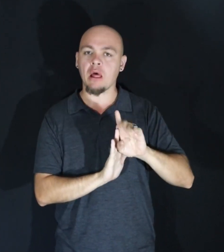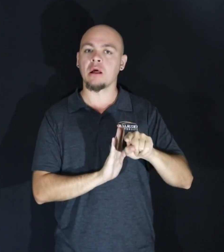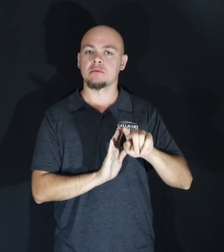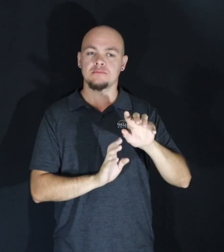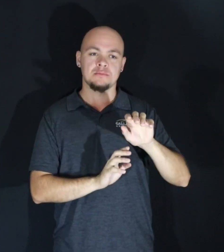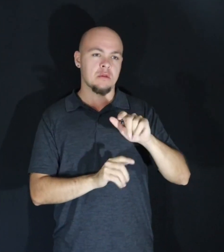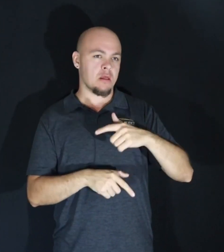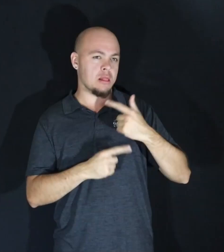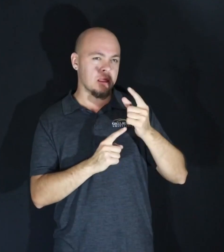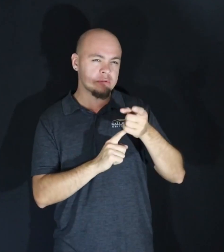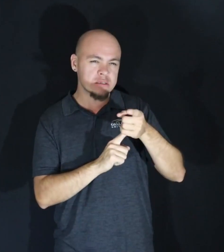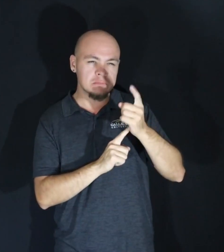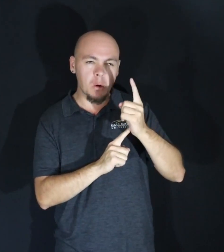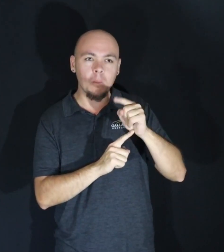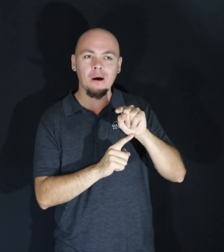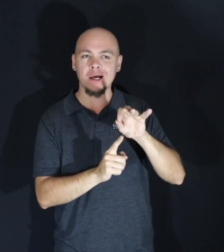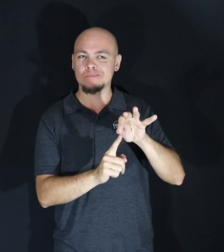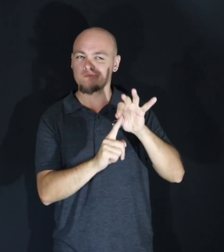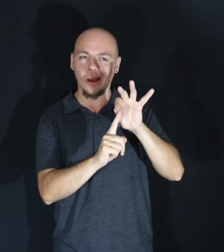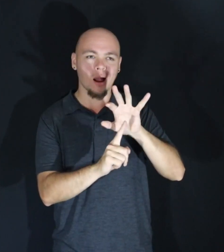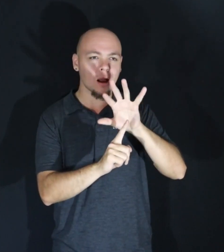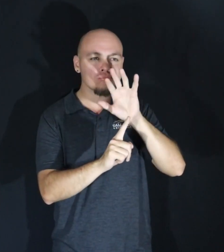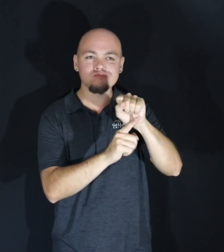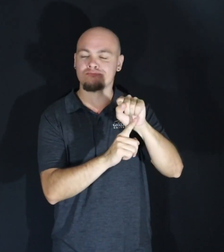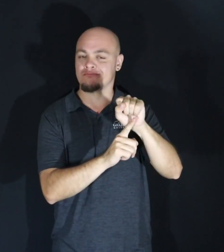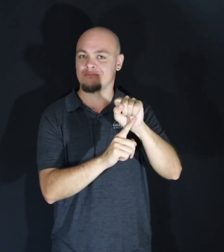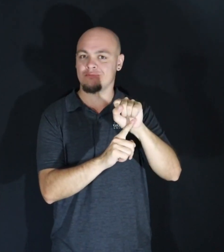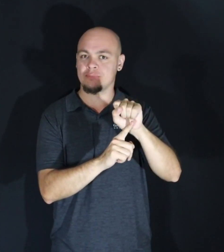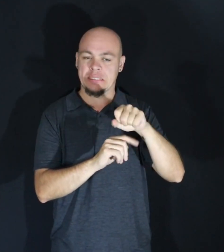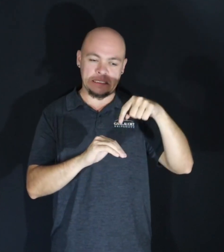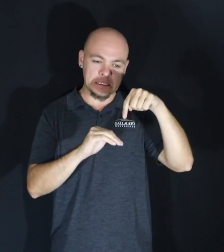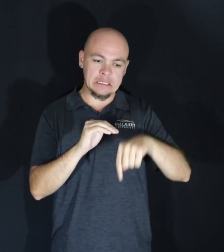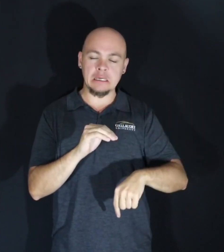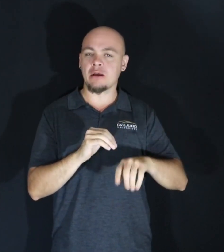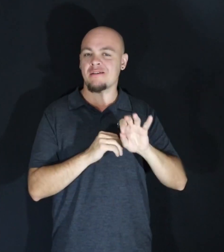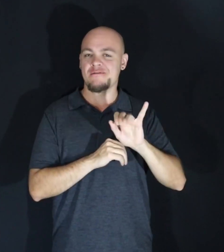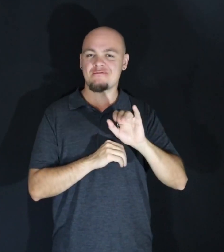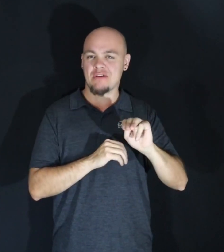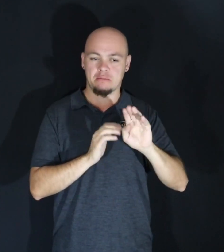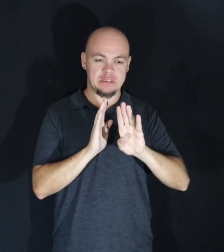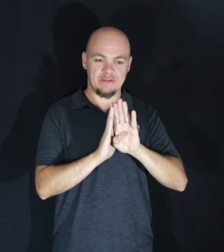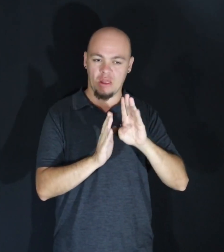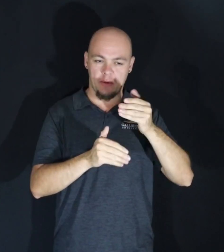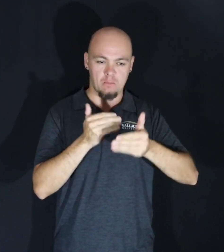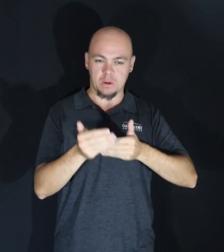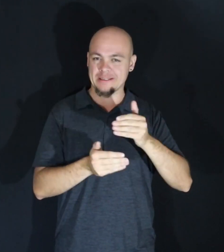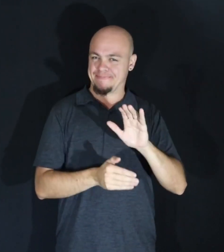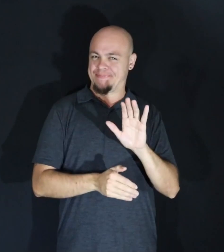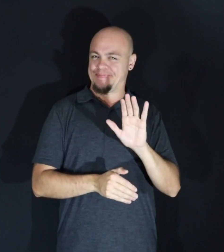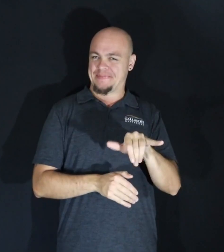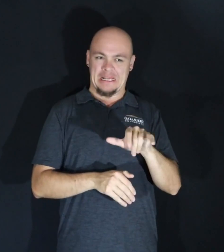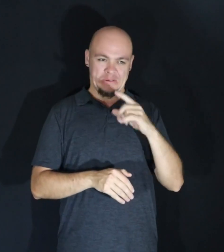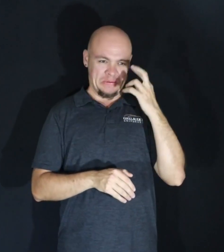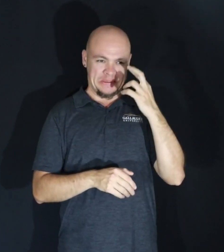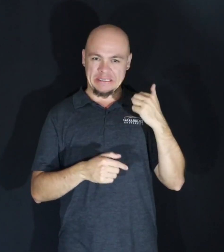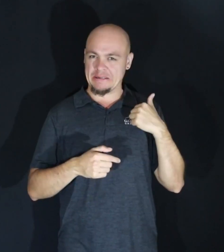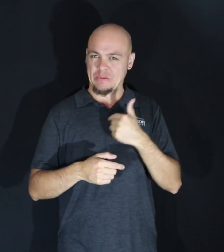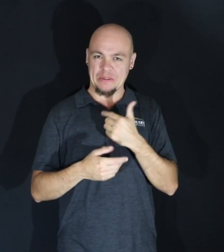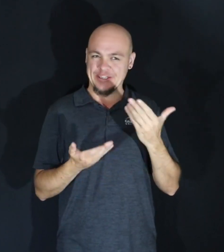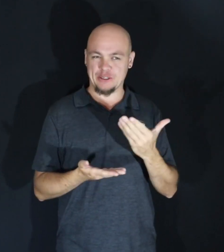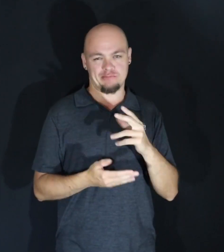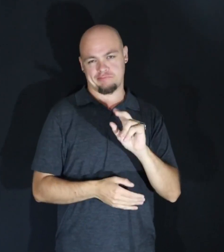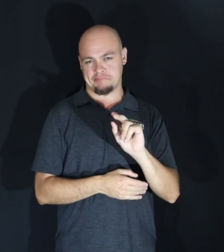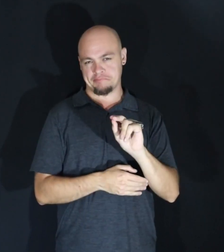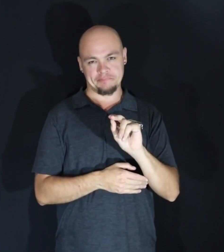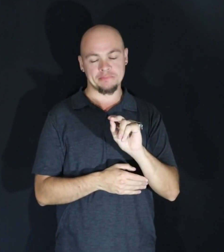capture life's special moments. Now, I won't go in depth about the film development process because that's not why we're here. But what I